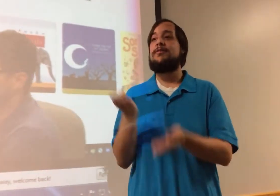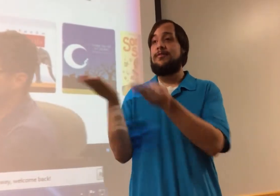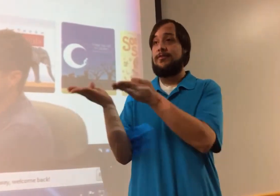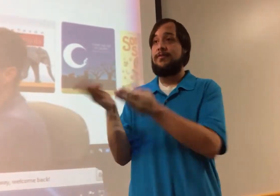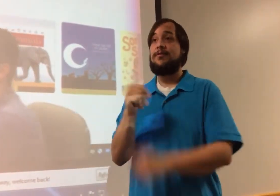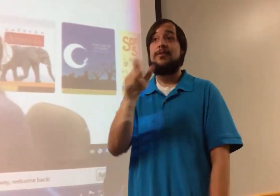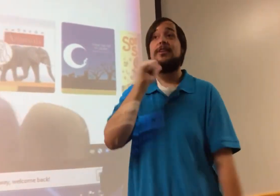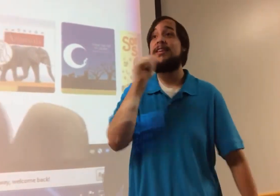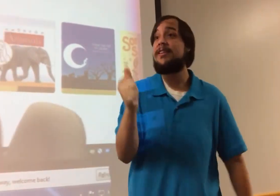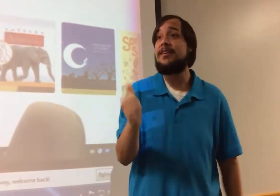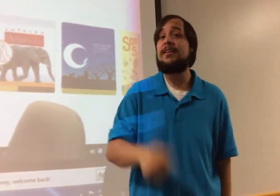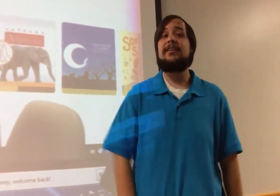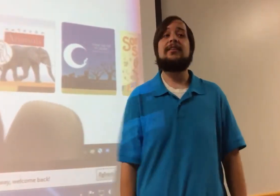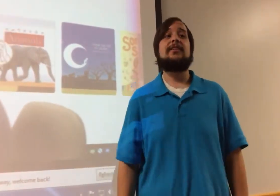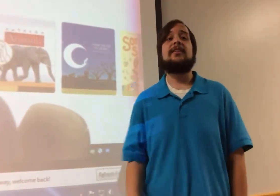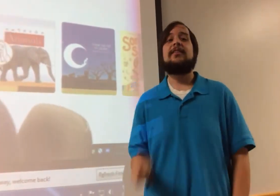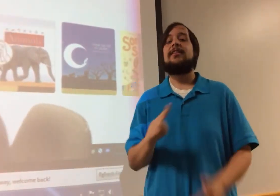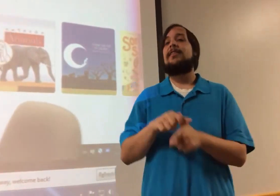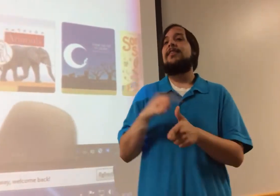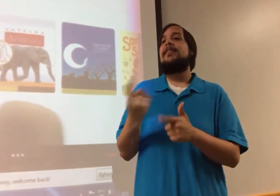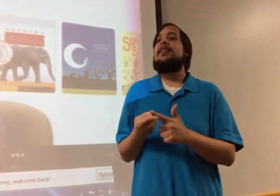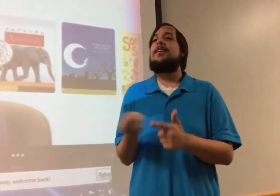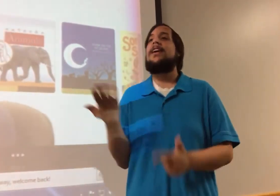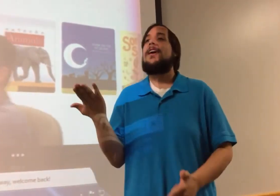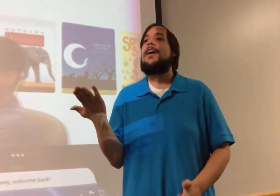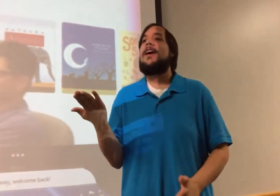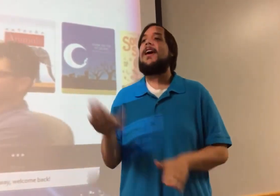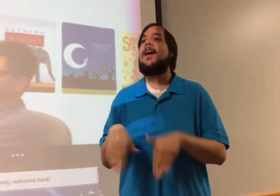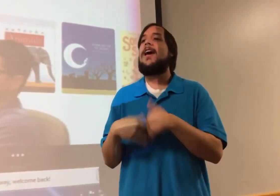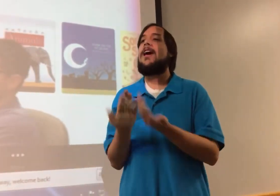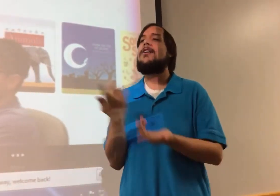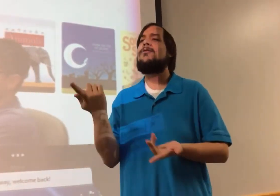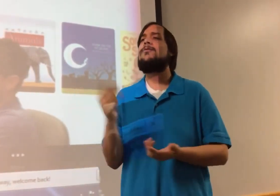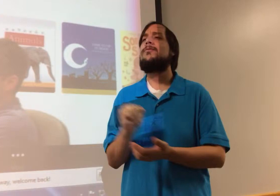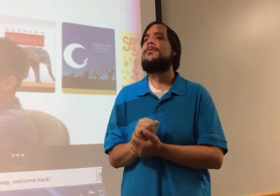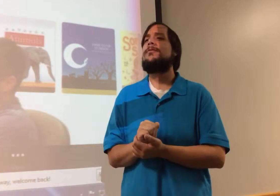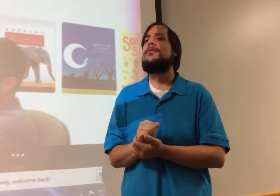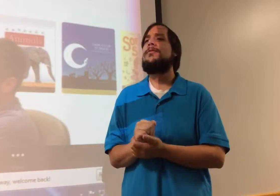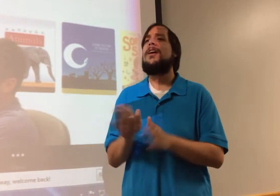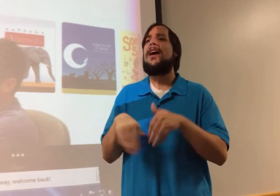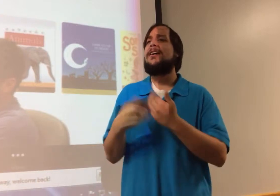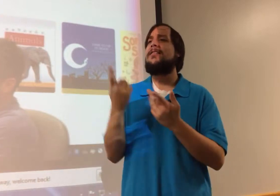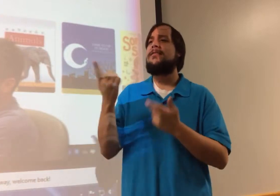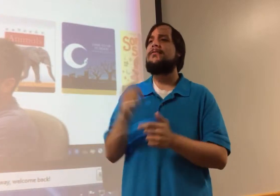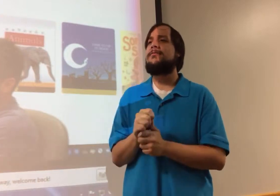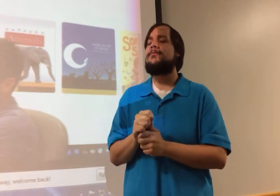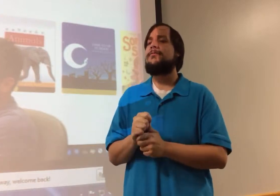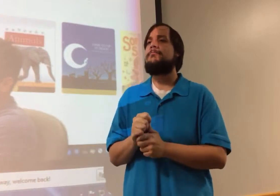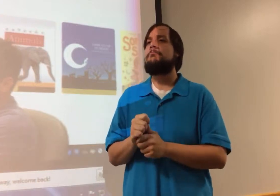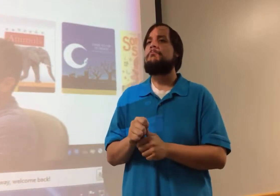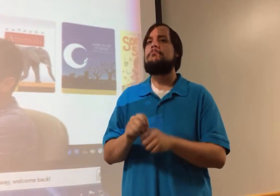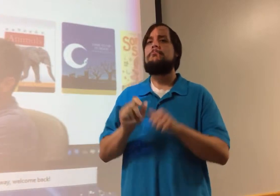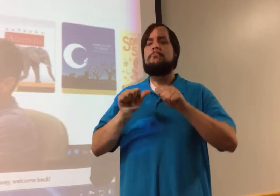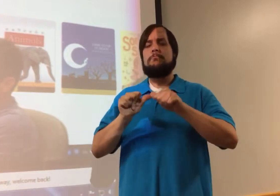not, then how are you able to sustain?